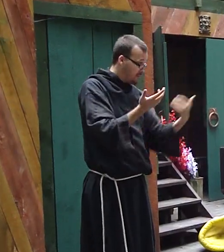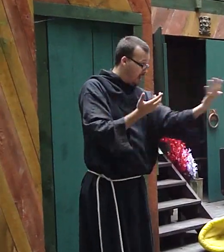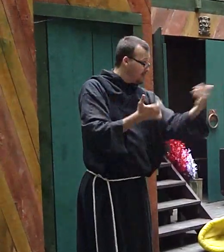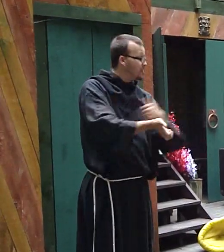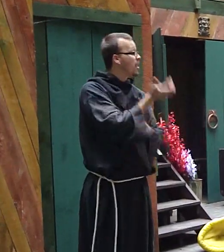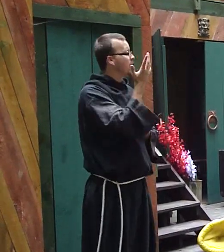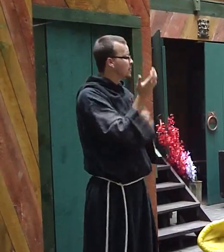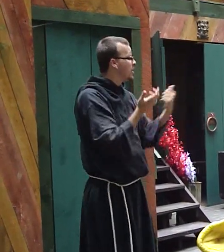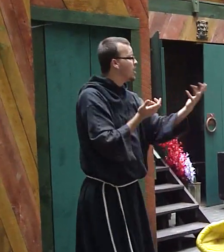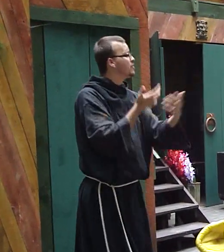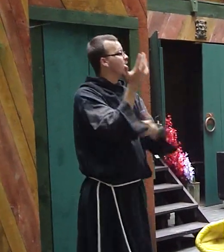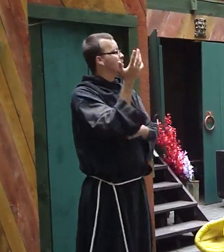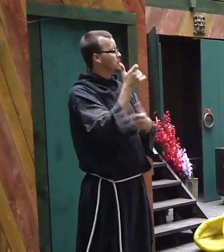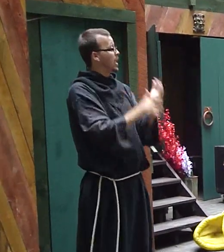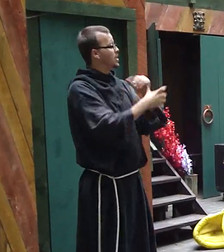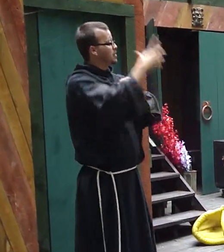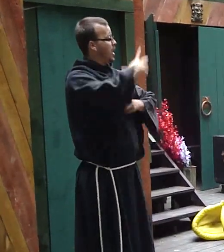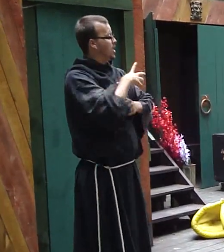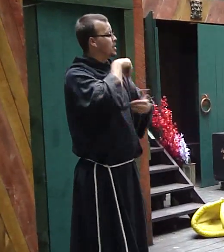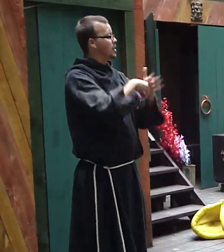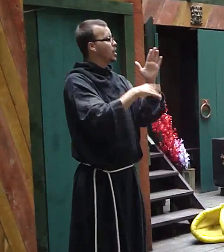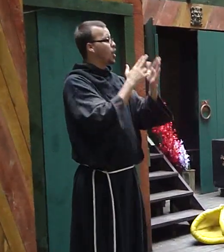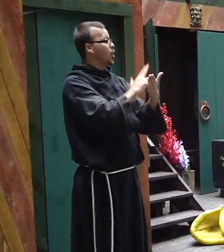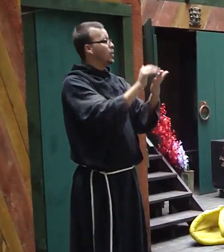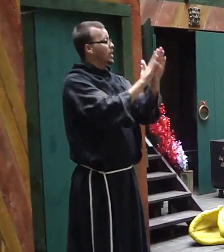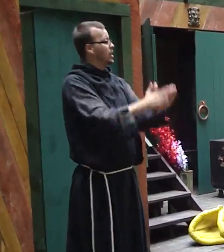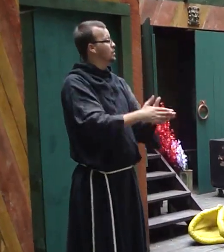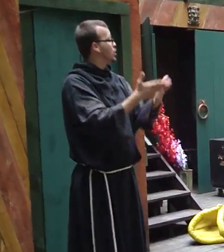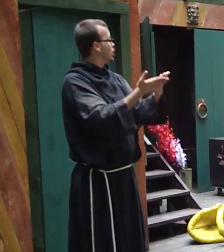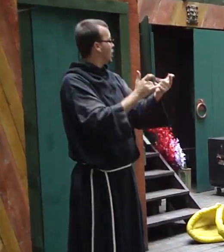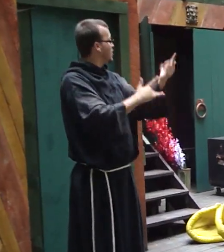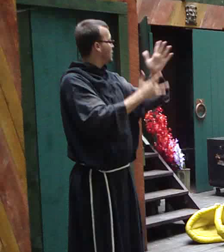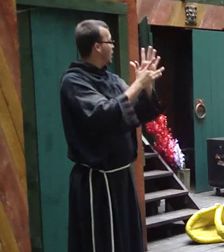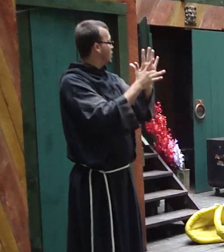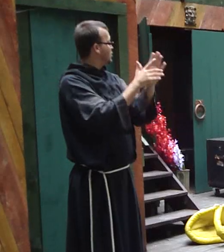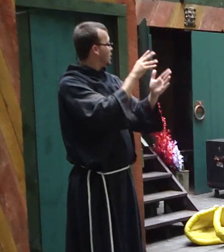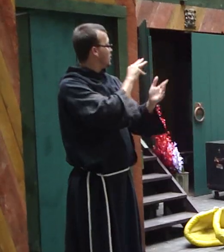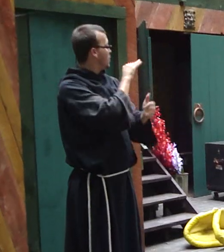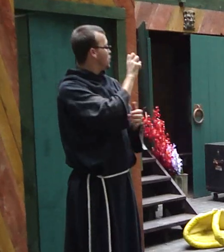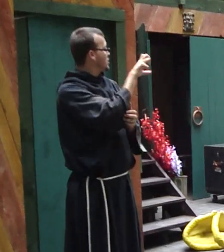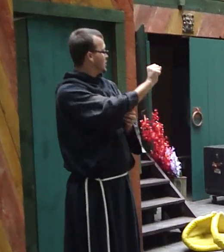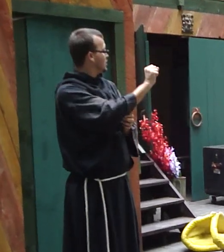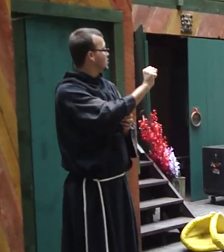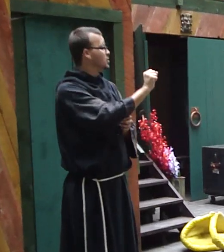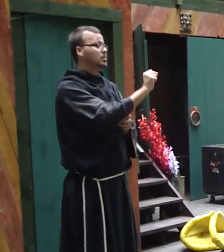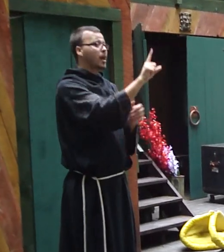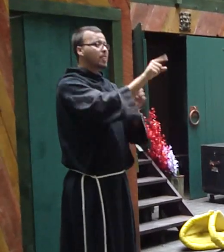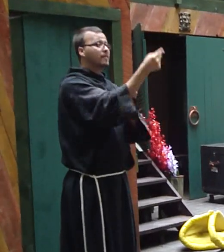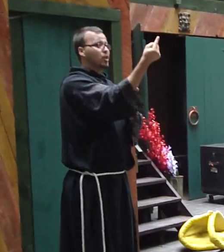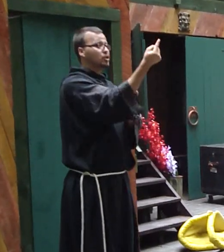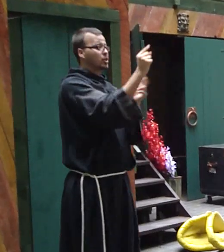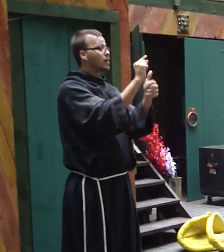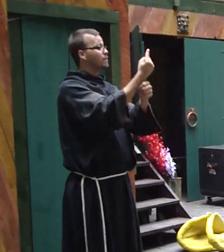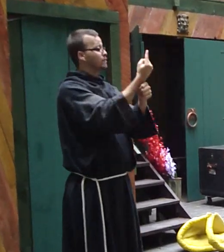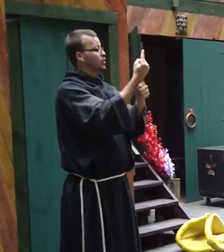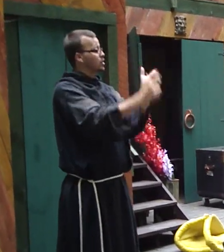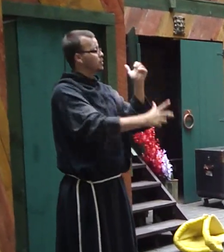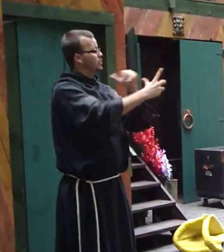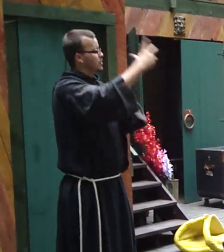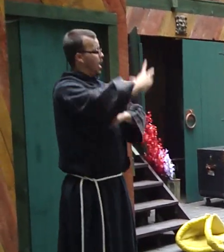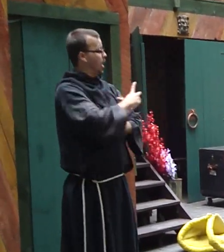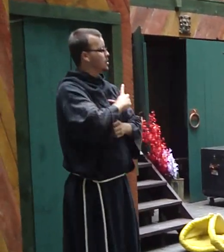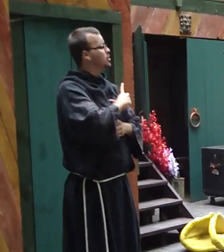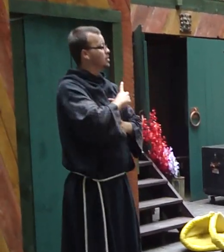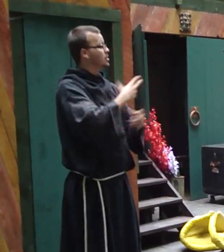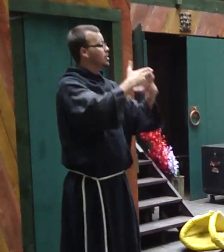five. Five. Constipated men in the holy books of Moses. And the first